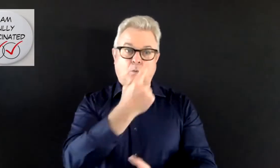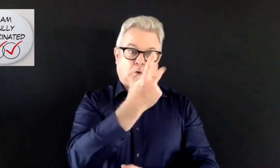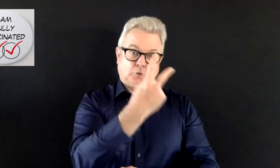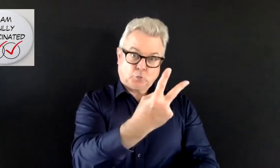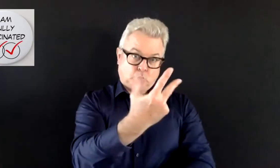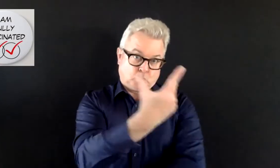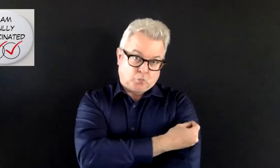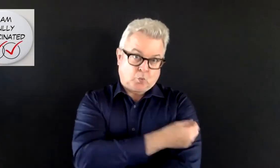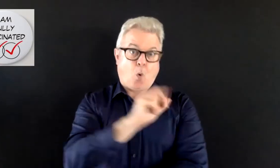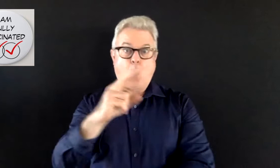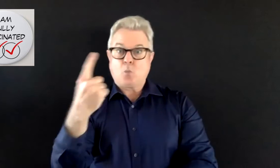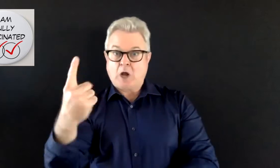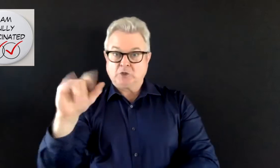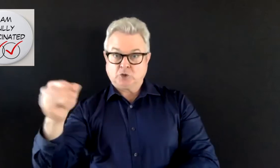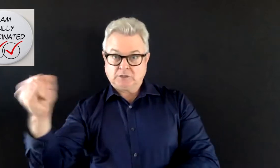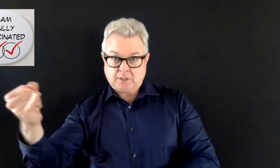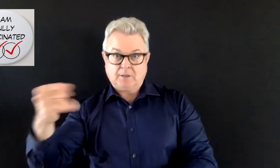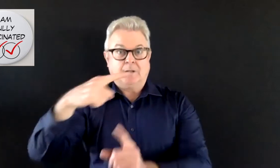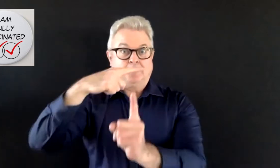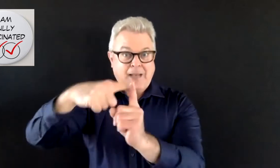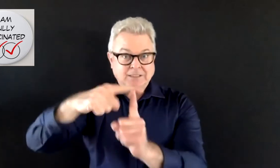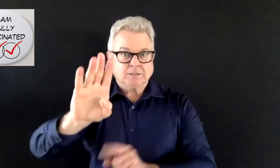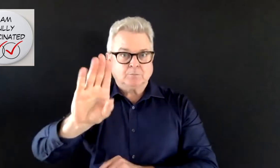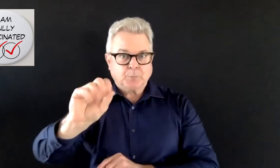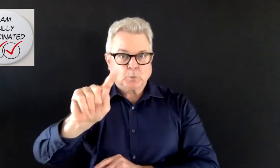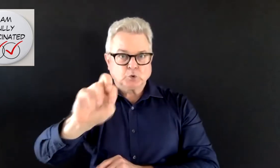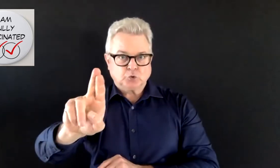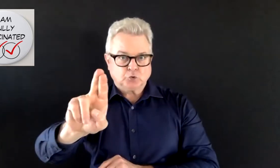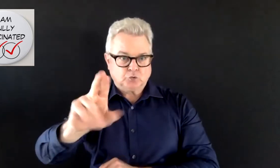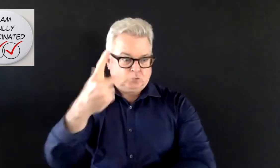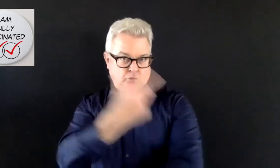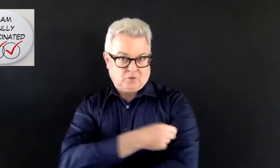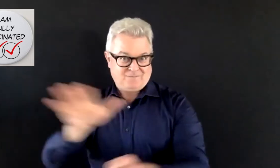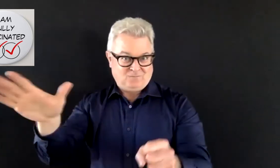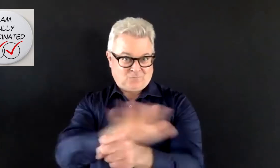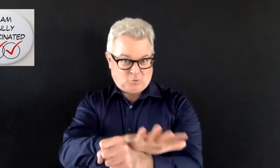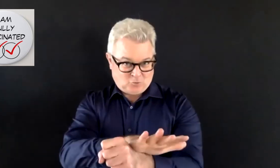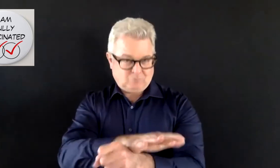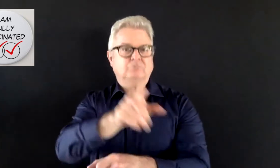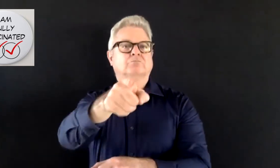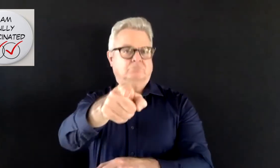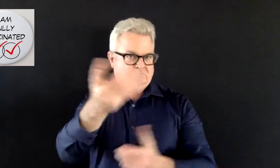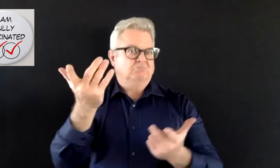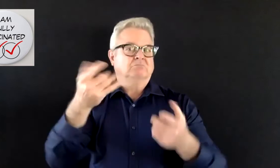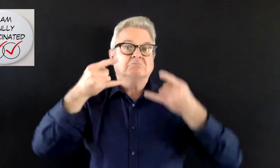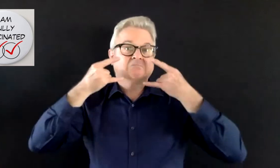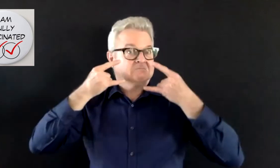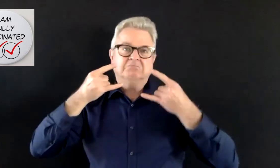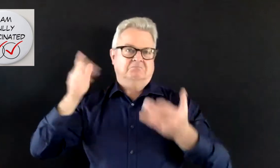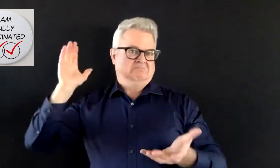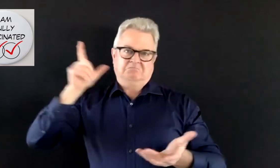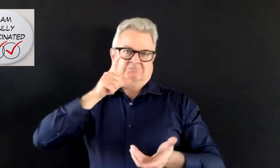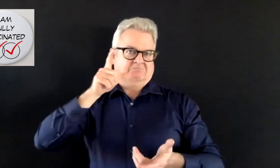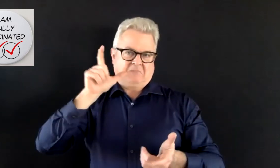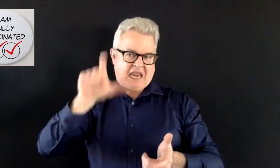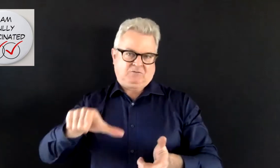vaccinated, meaning you've either had one or two of your shots in full, such as the Johnson & Johnson 1 shot